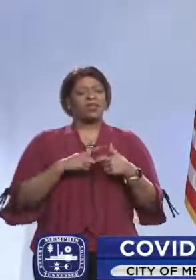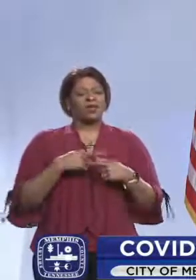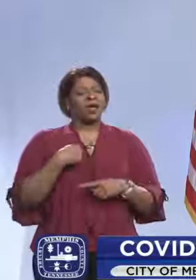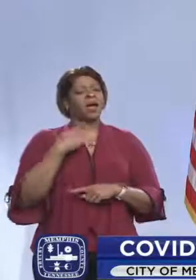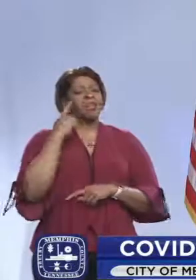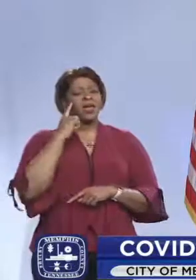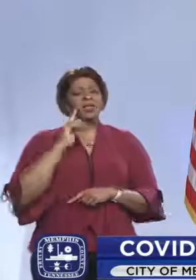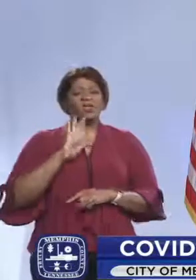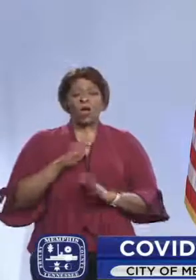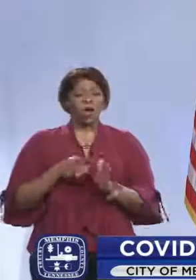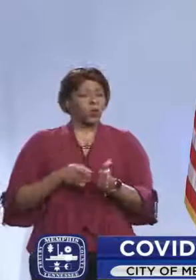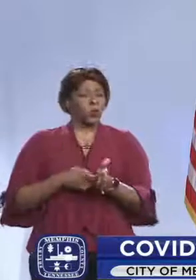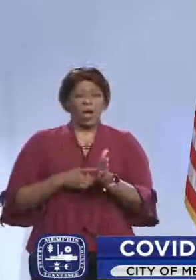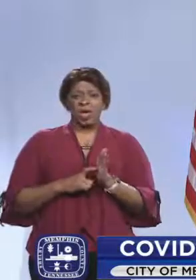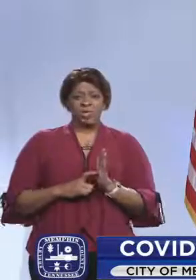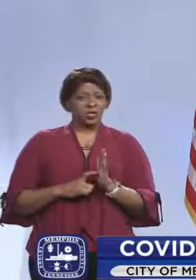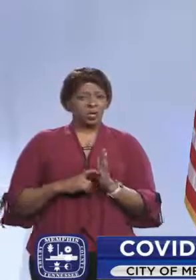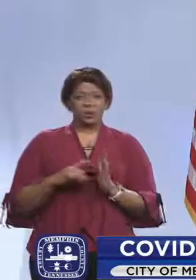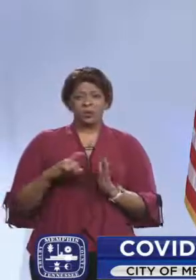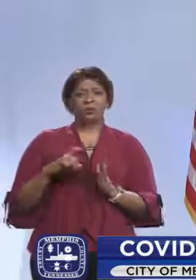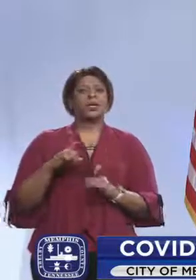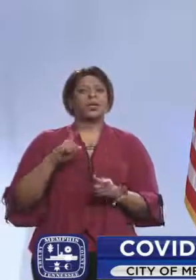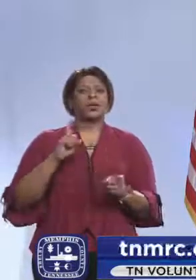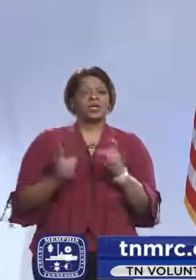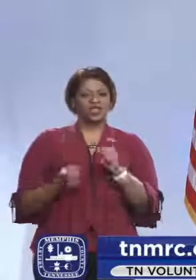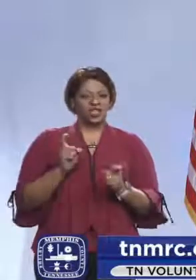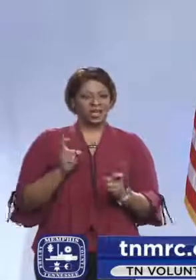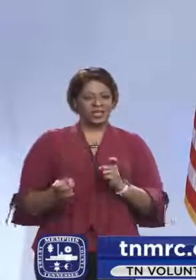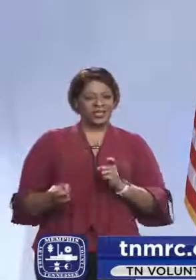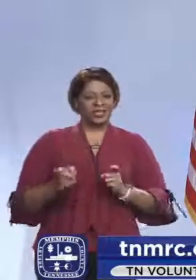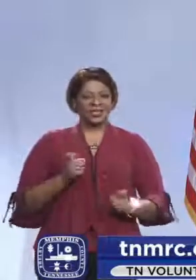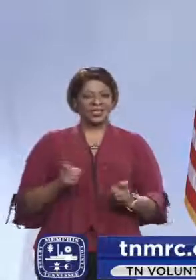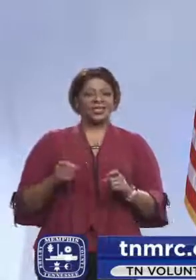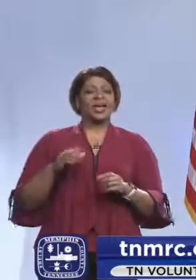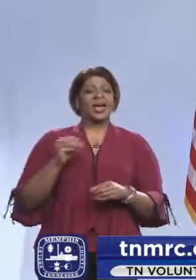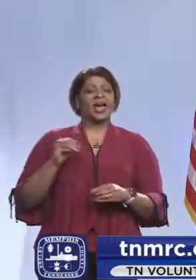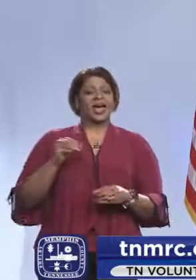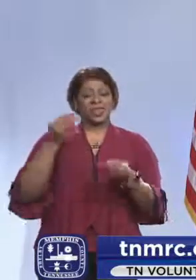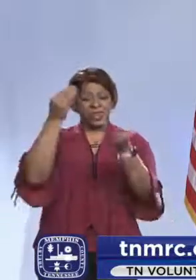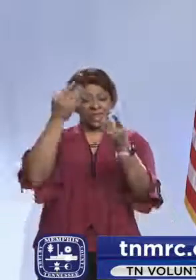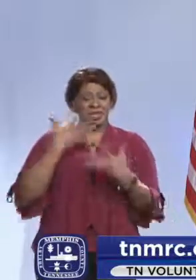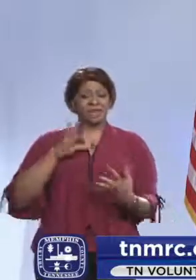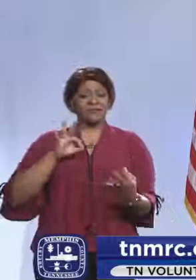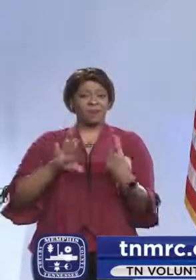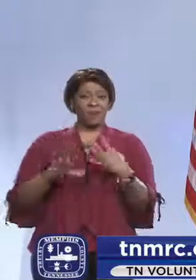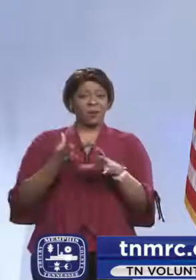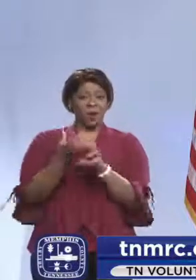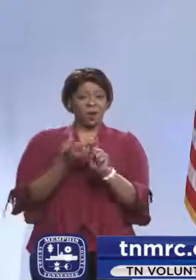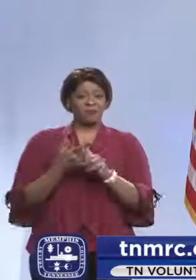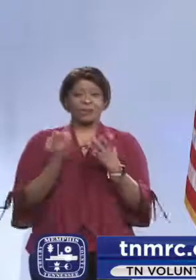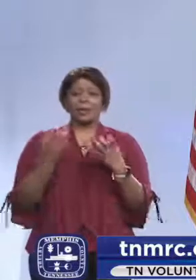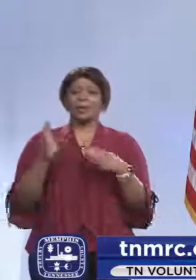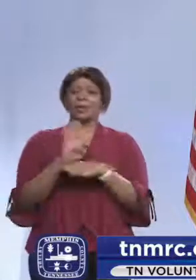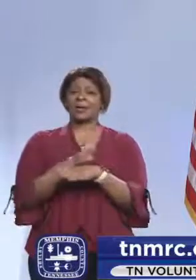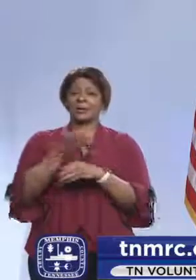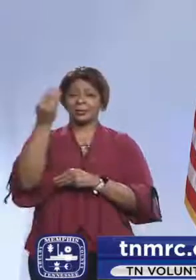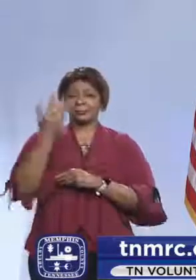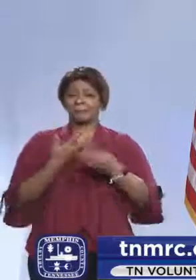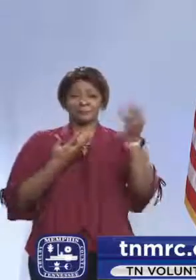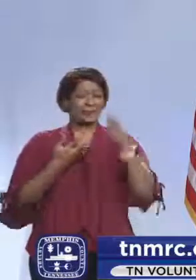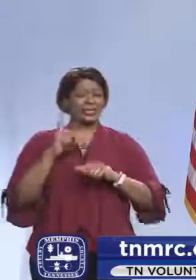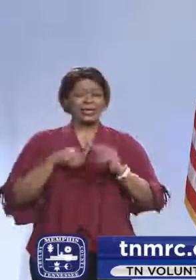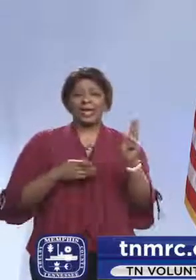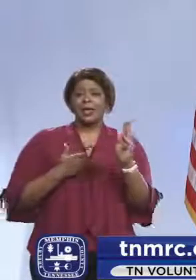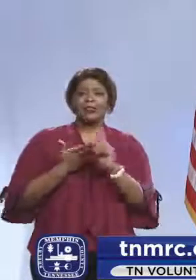the criteria was adjusted in the feedback that we were getting from so many businesses who can't get